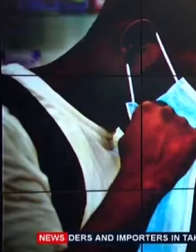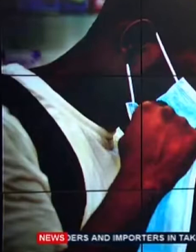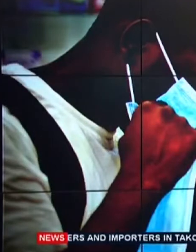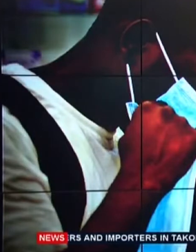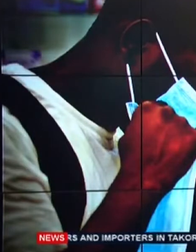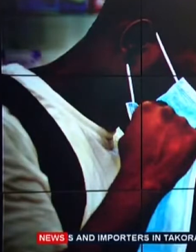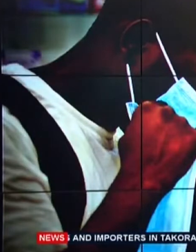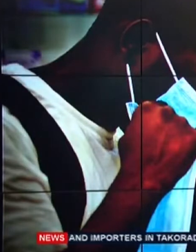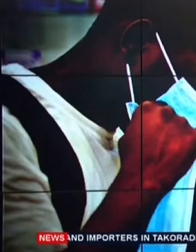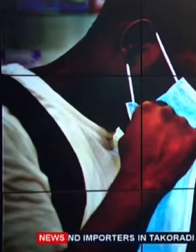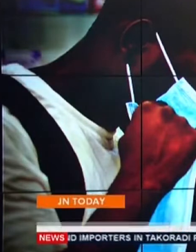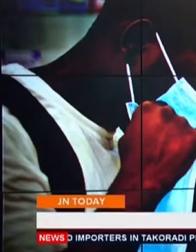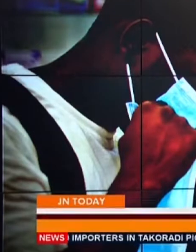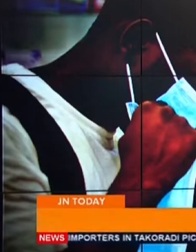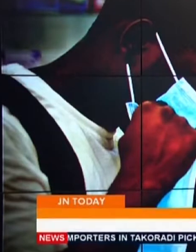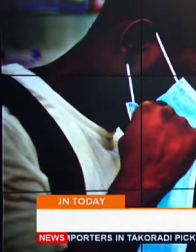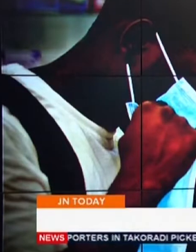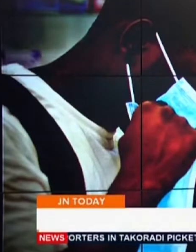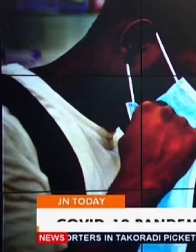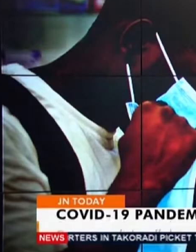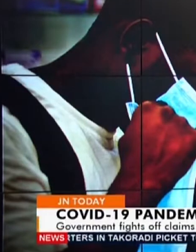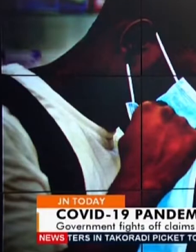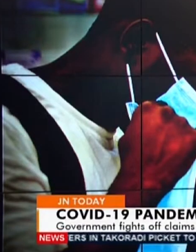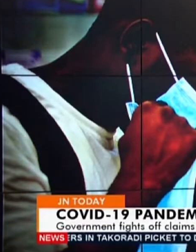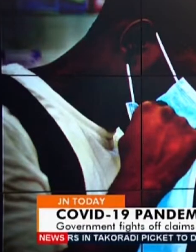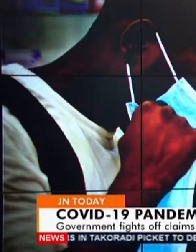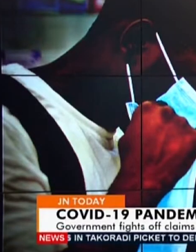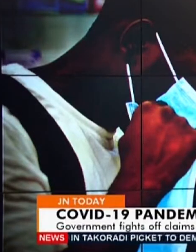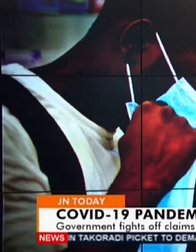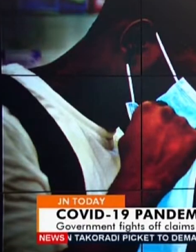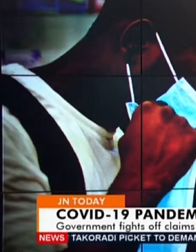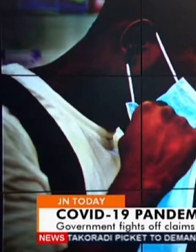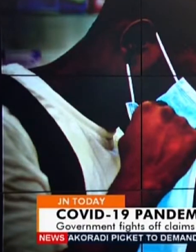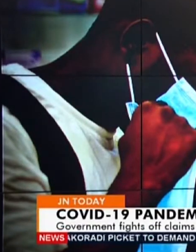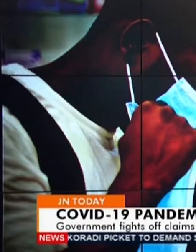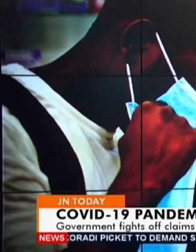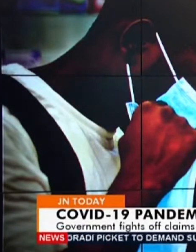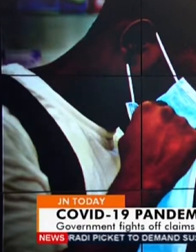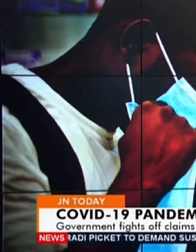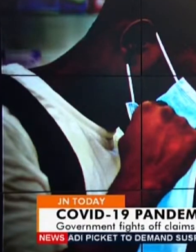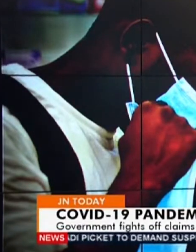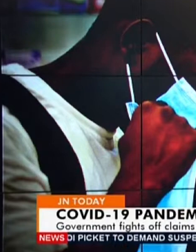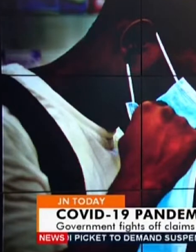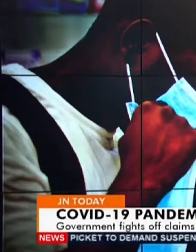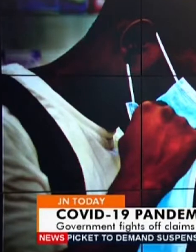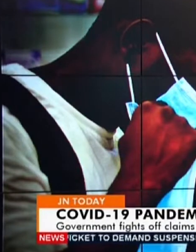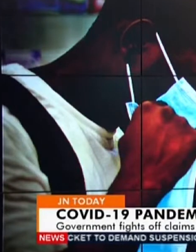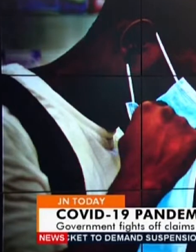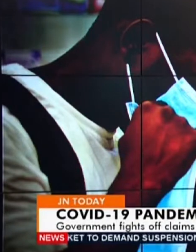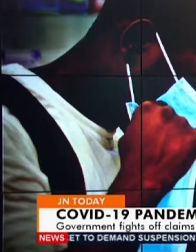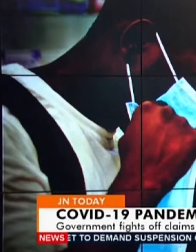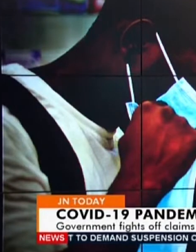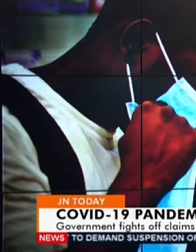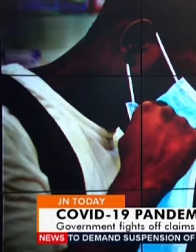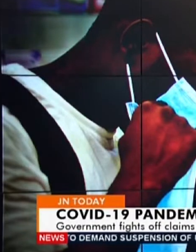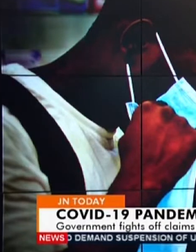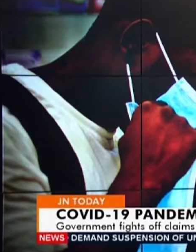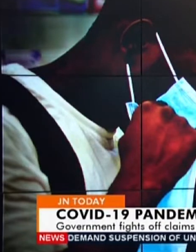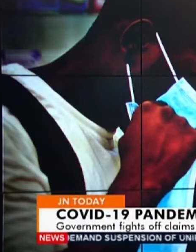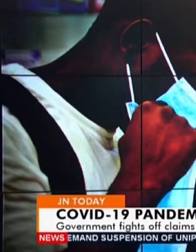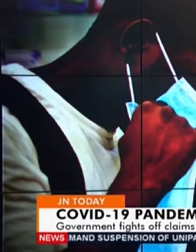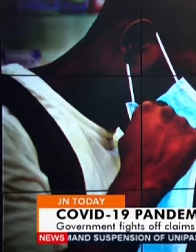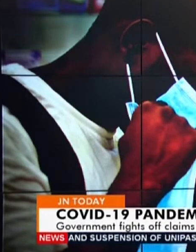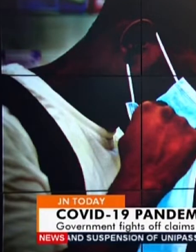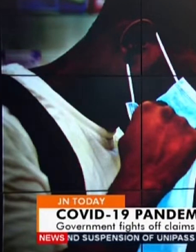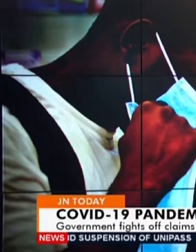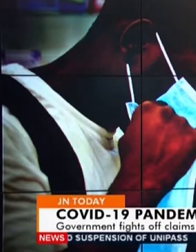Now, government has fought off claims by the minority in parliament that it is giving Ghanaians false hope that the coronavirus situation in the country